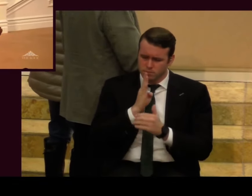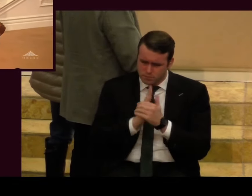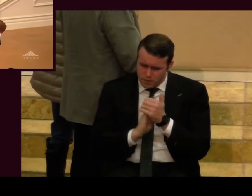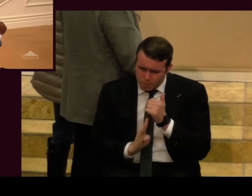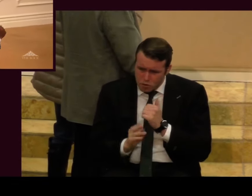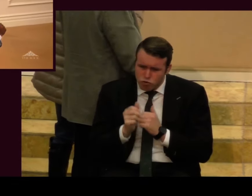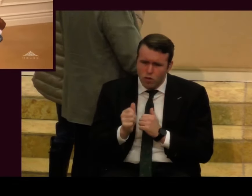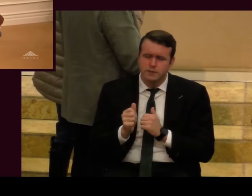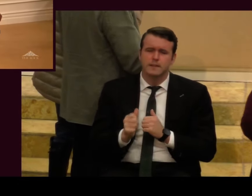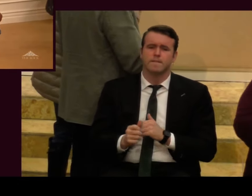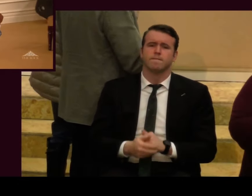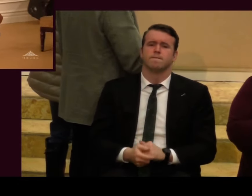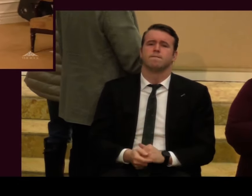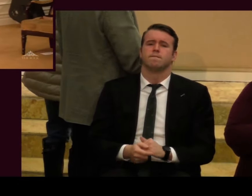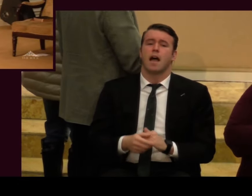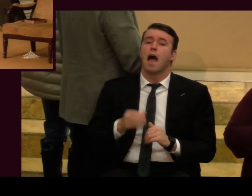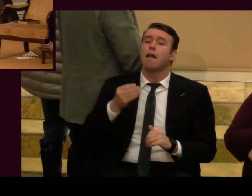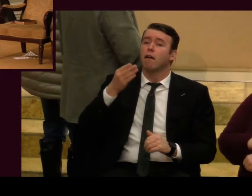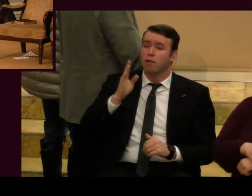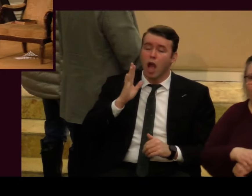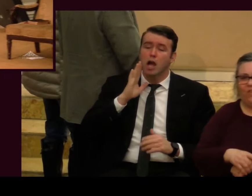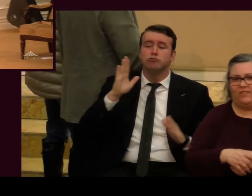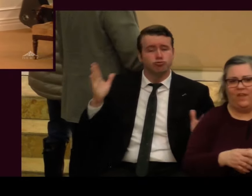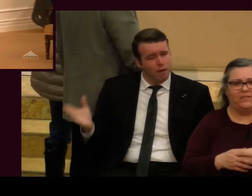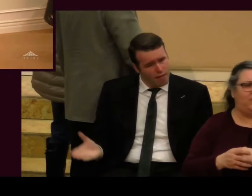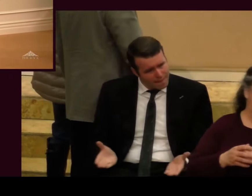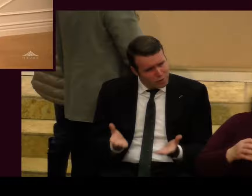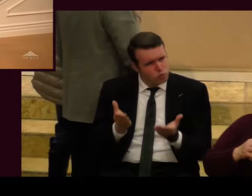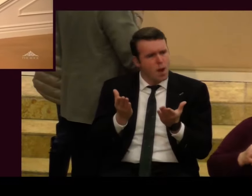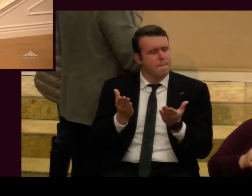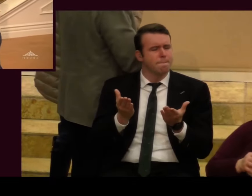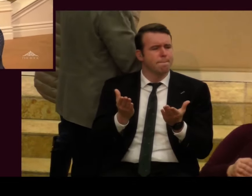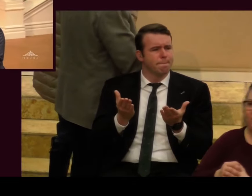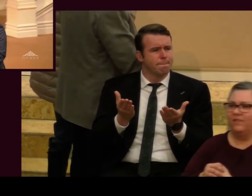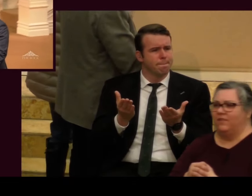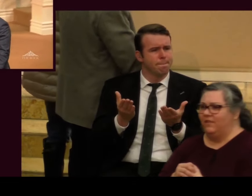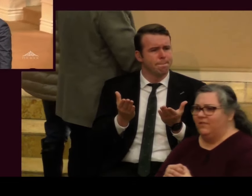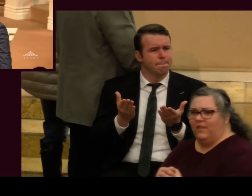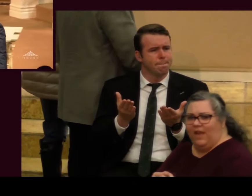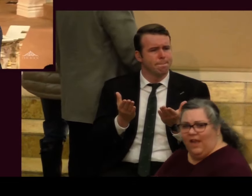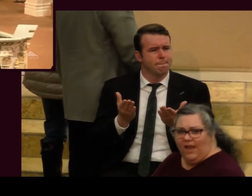Humble yourself, and God shall lift you up.